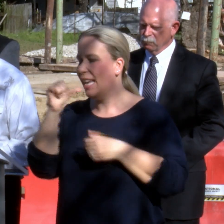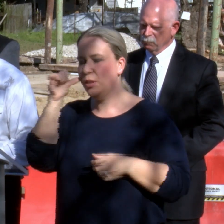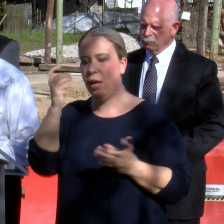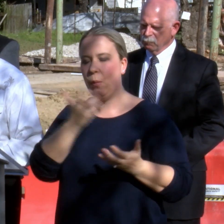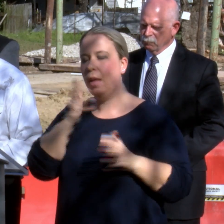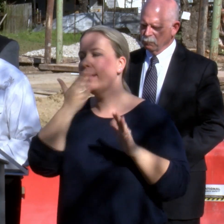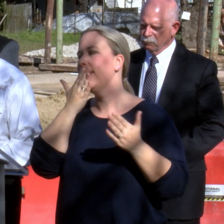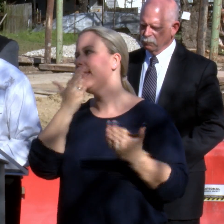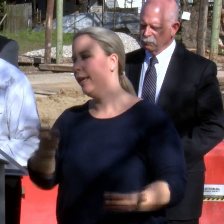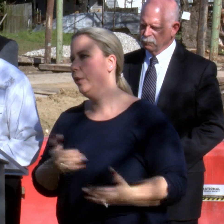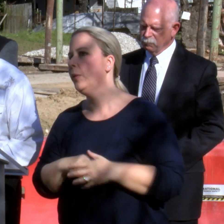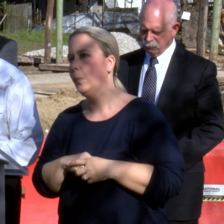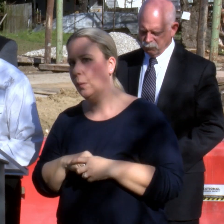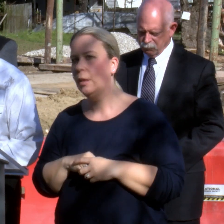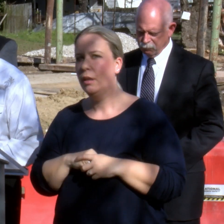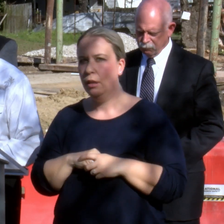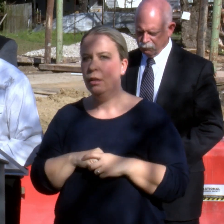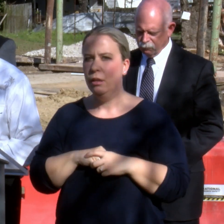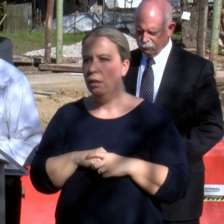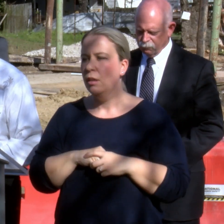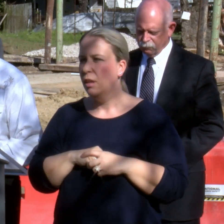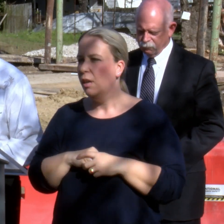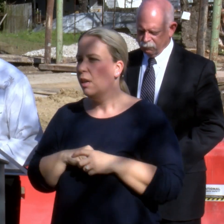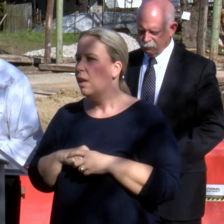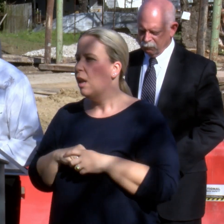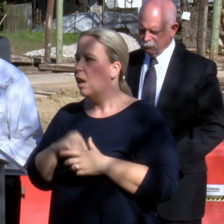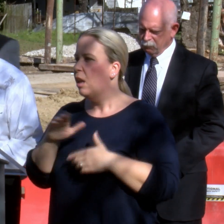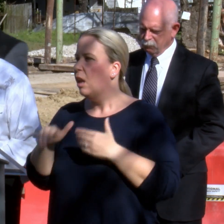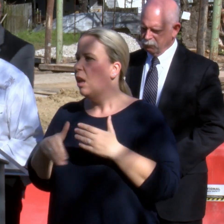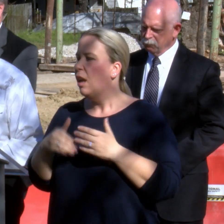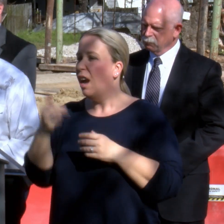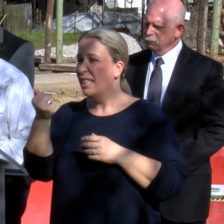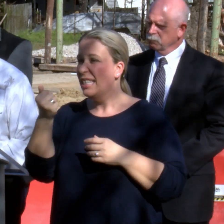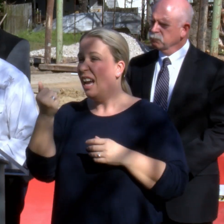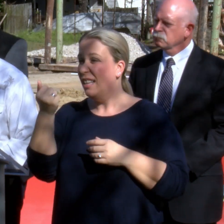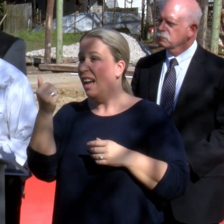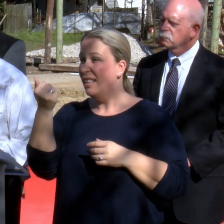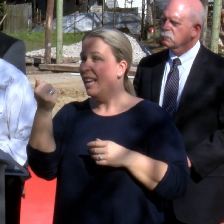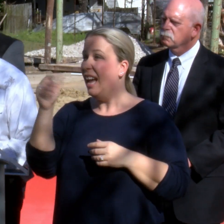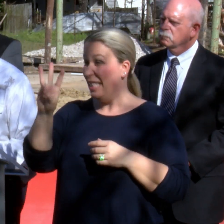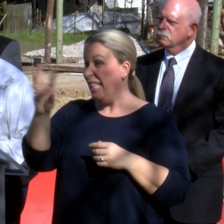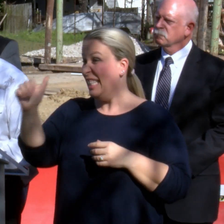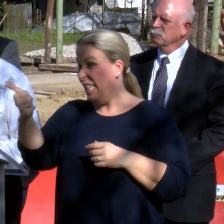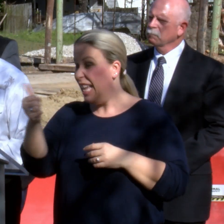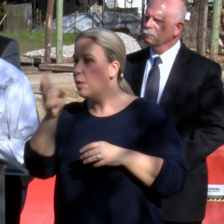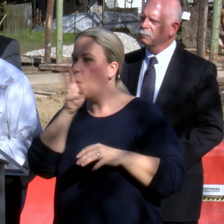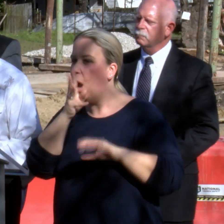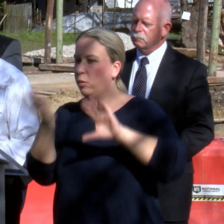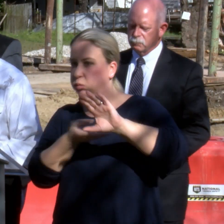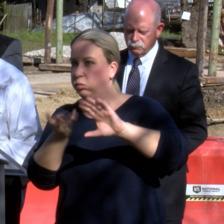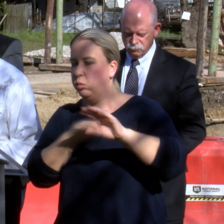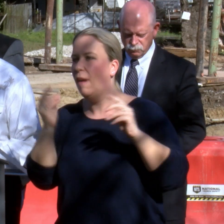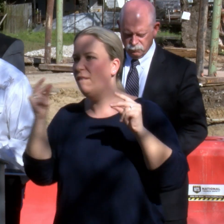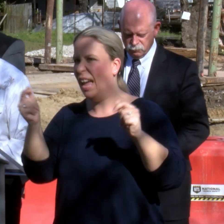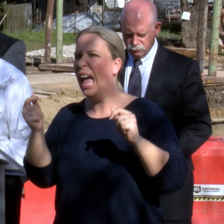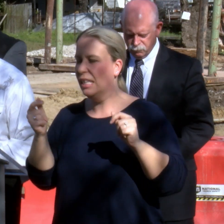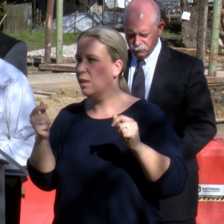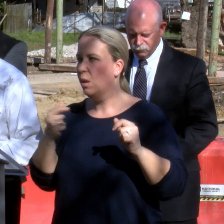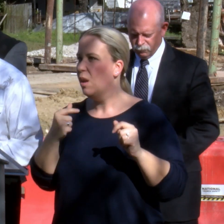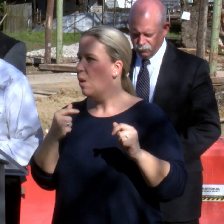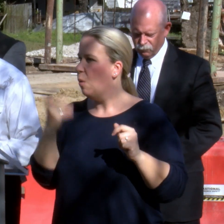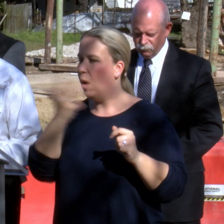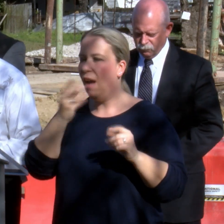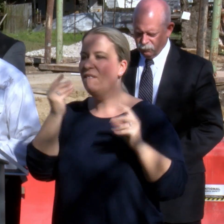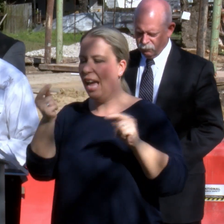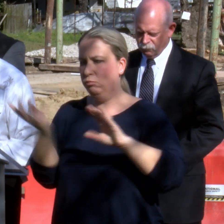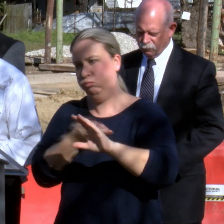yesterday, because they end up pumping out the water on 610 much sooner than we had